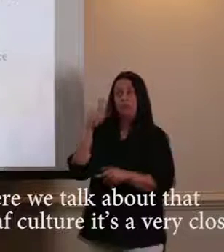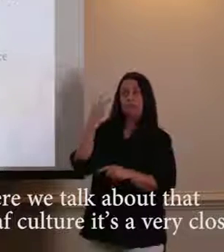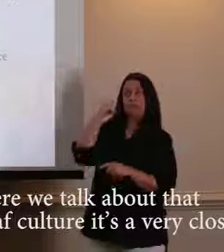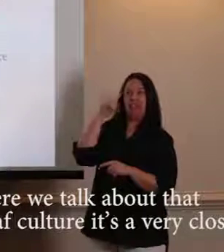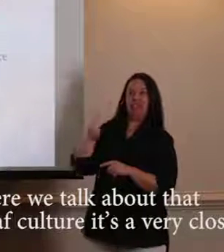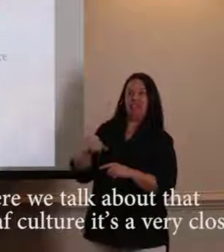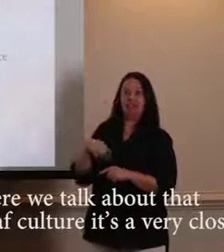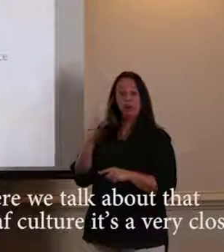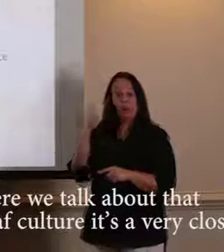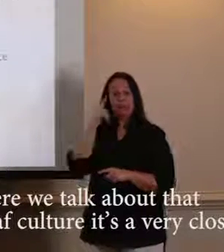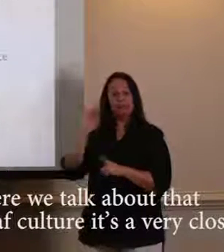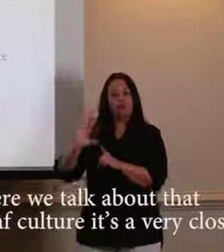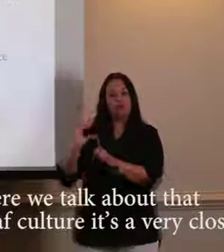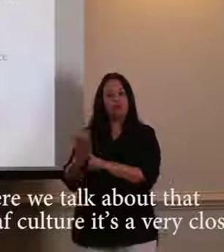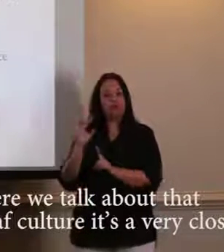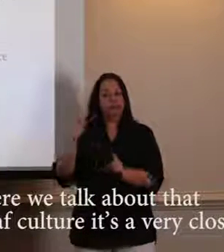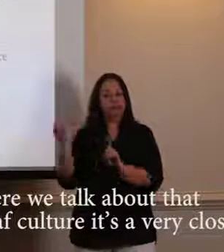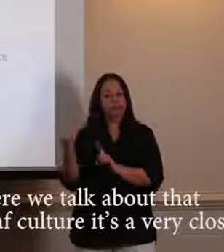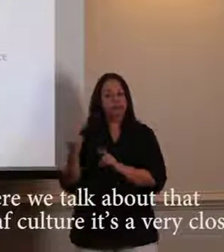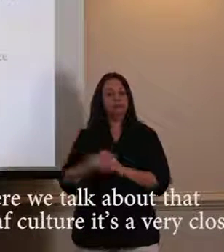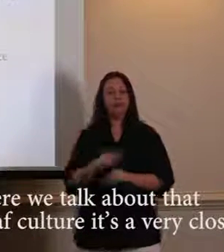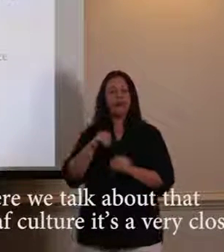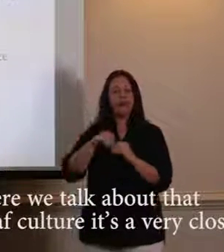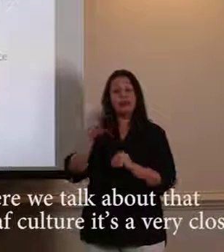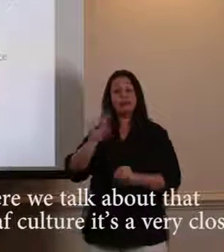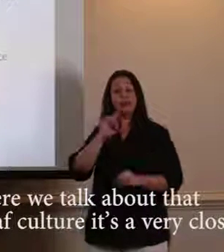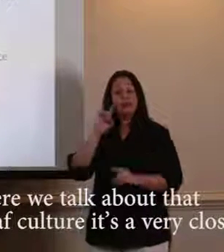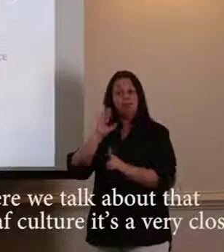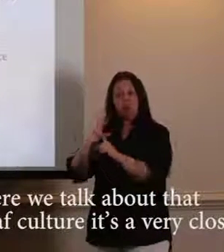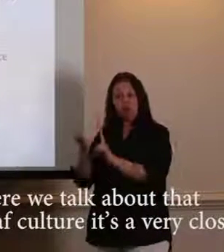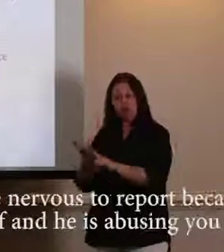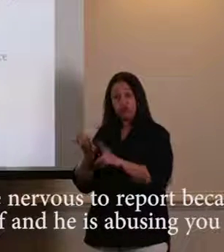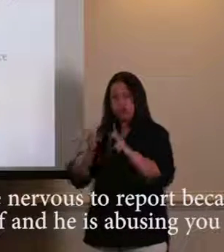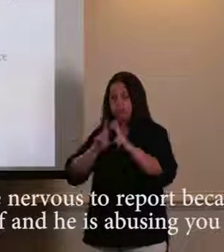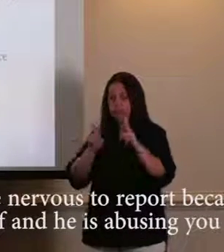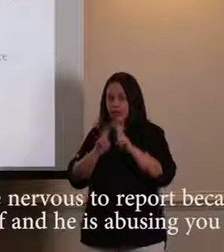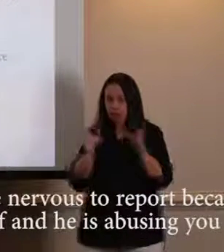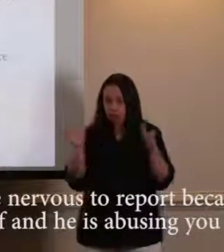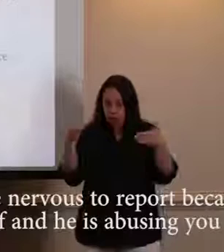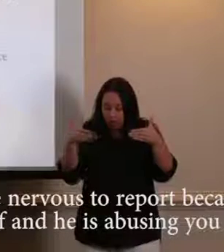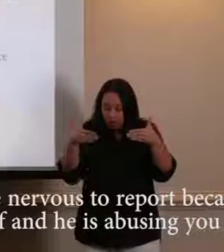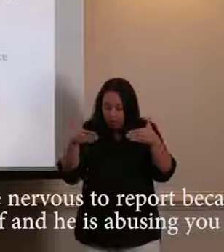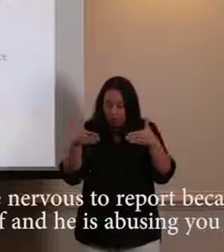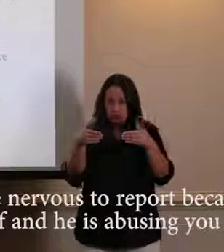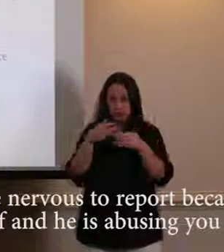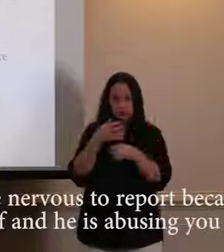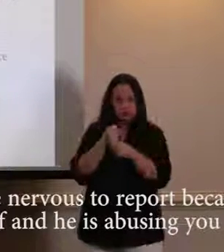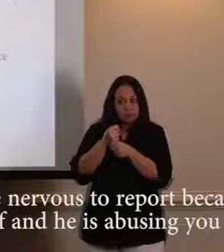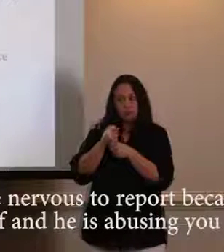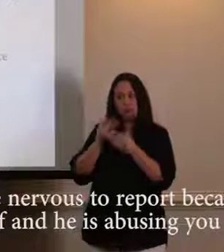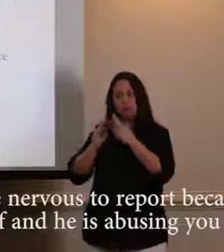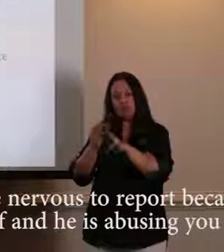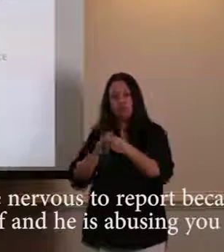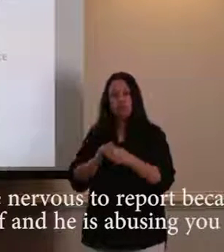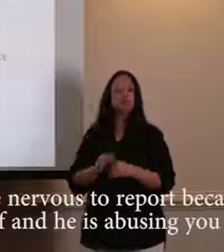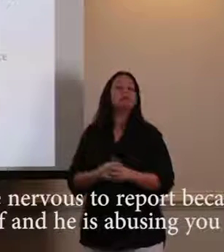cultural dynamic. Within deaf culture, it's a very closed community, and so people are nervous